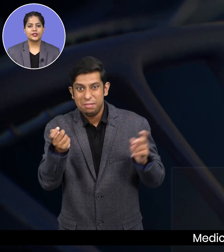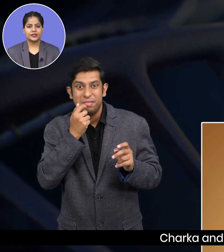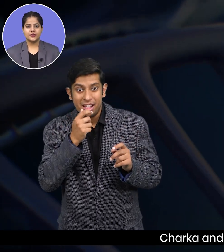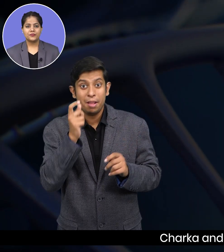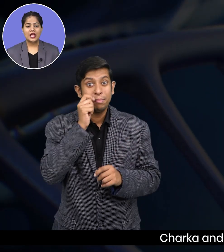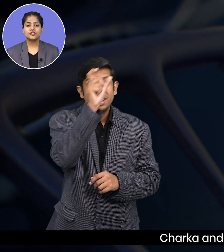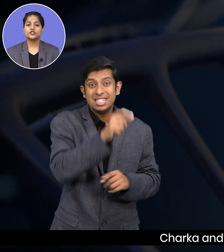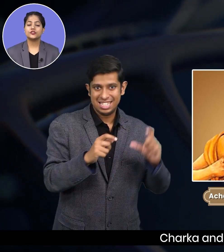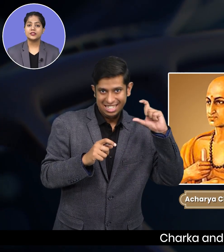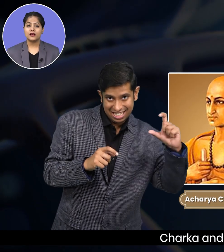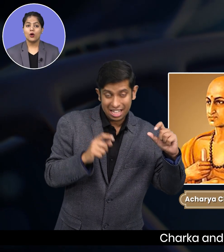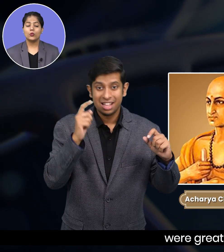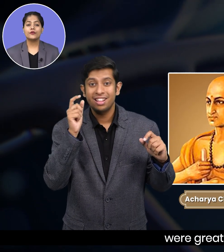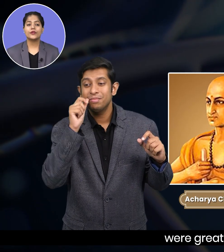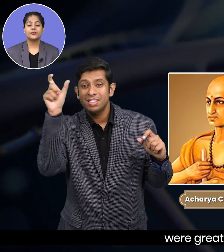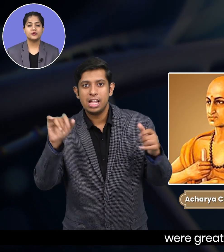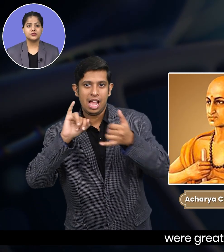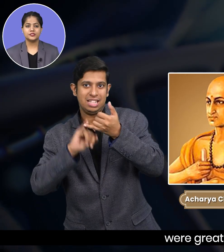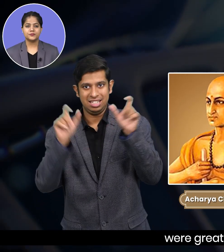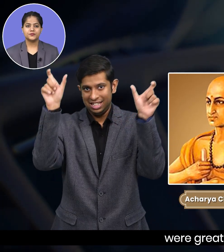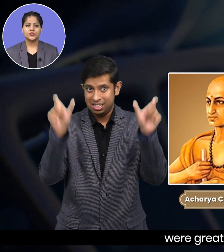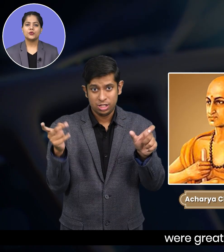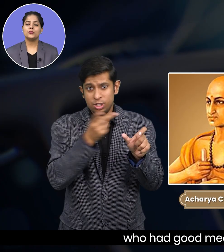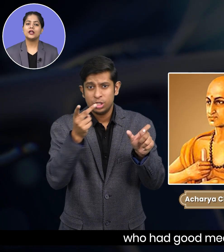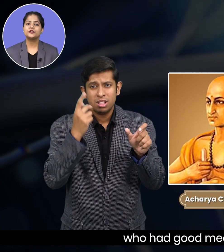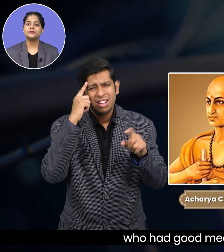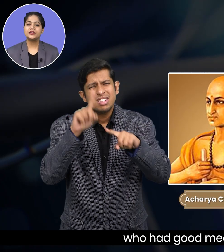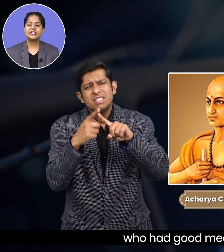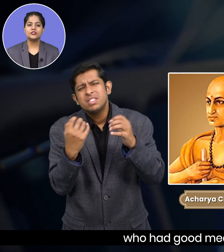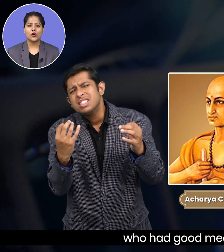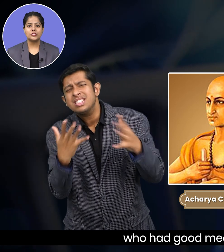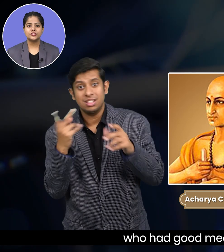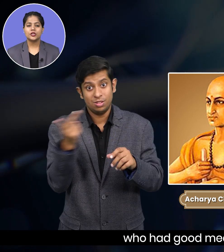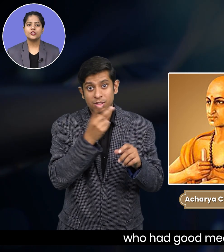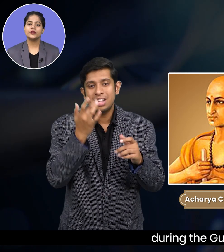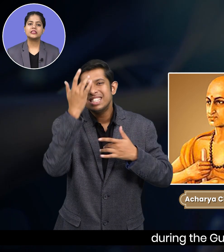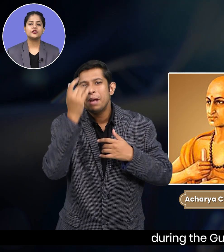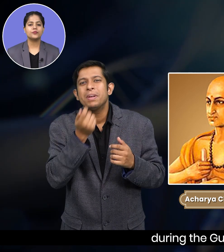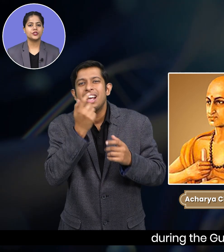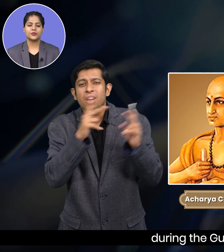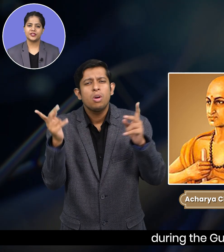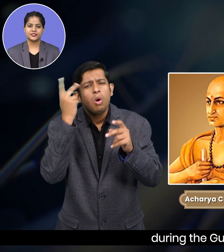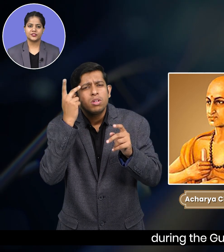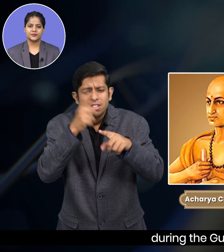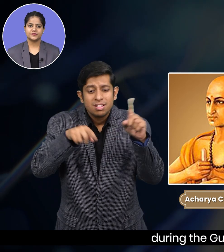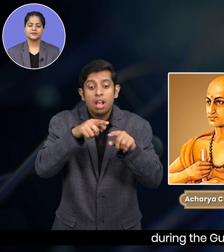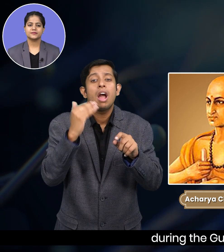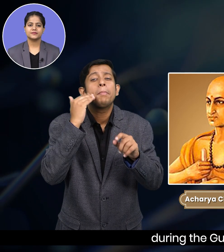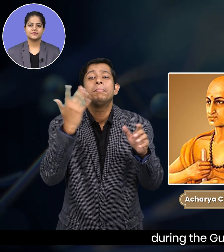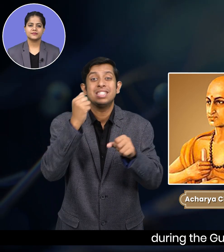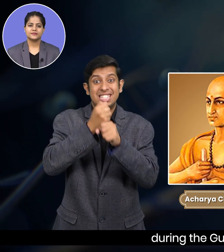Medicine. Charak and Shushruth were great persons who had good medical knowledge during the Gupta